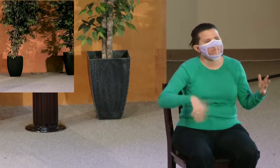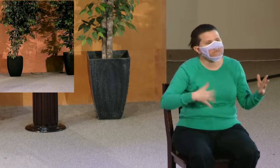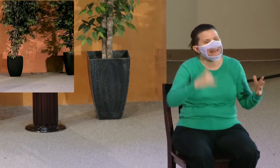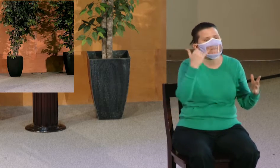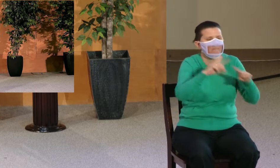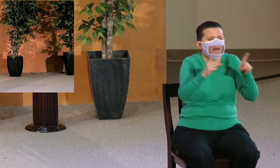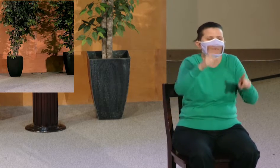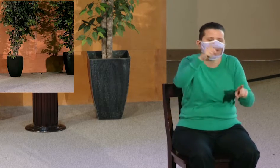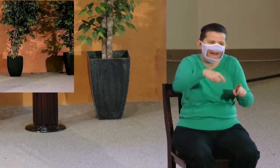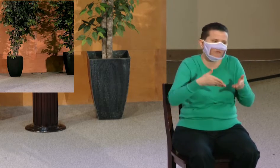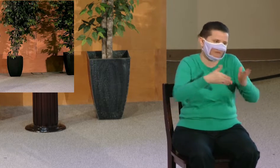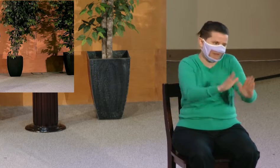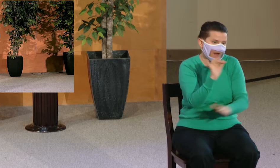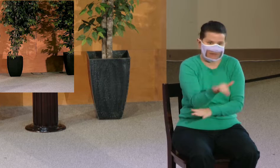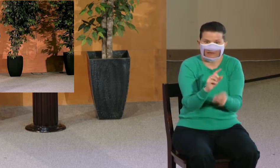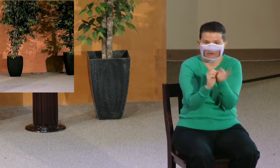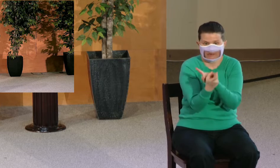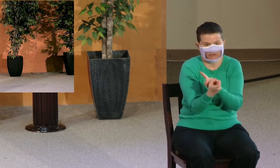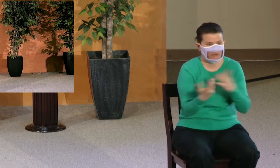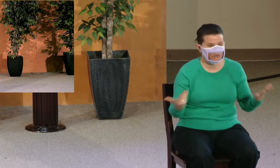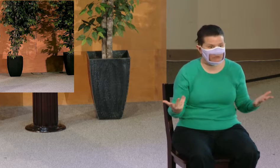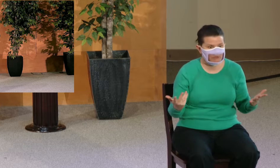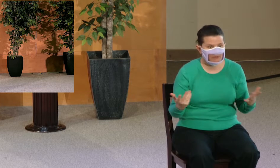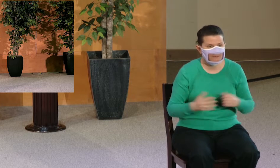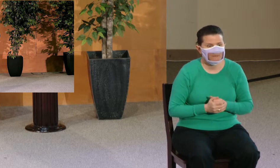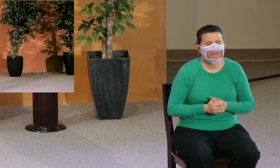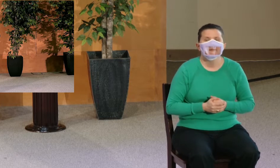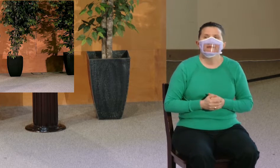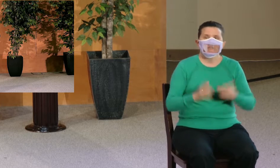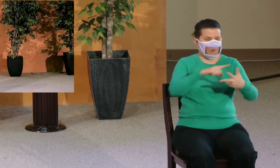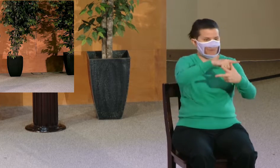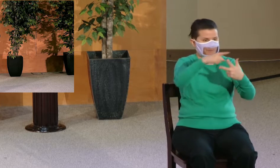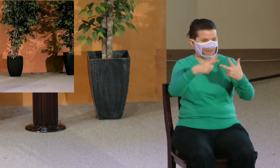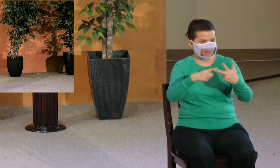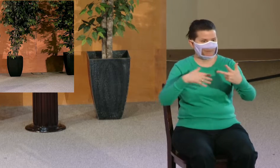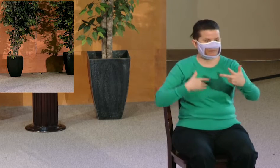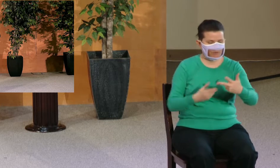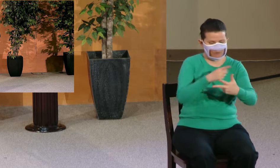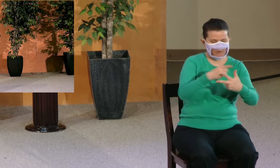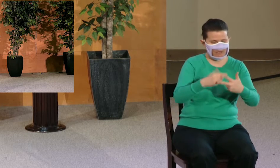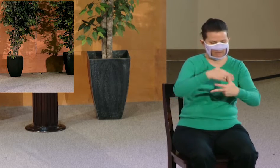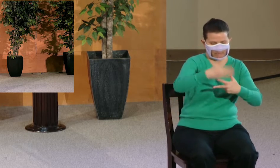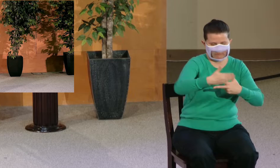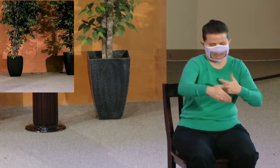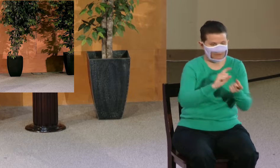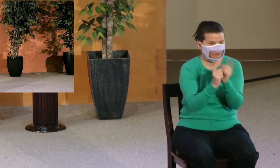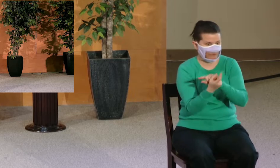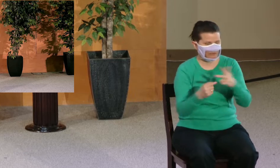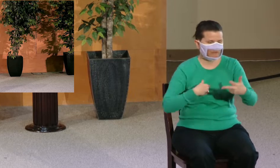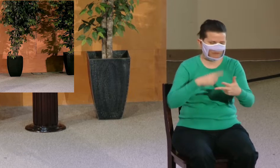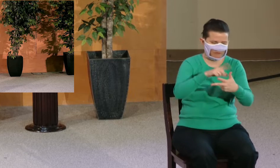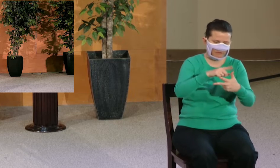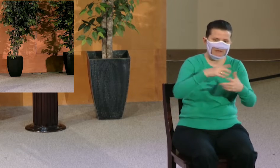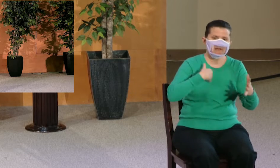mentions that there's 3 phases that we go through. One is the ending, then the void, and then the new beginning. So last week